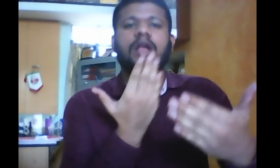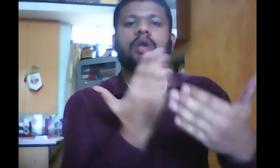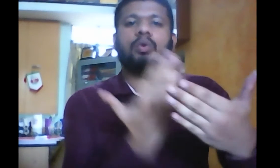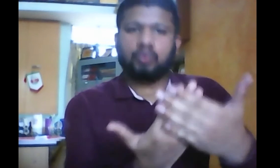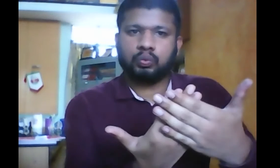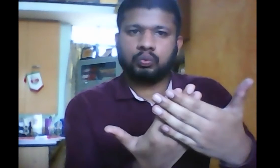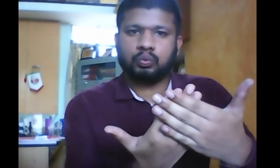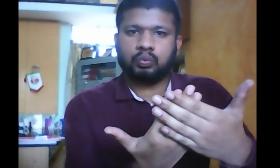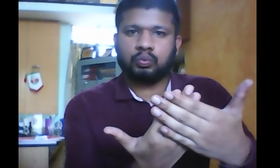Thank you.